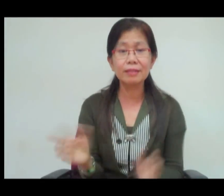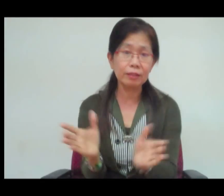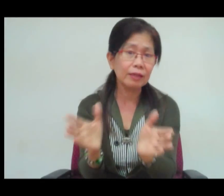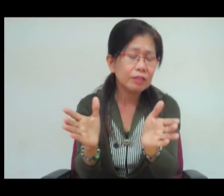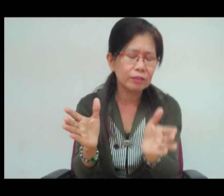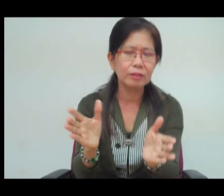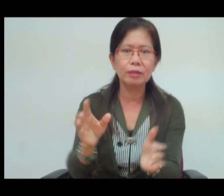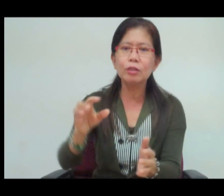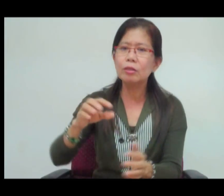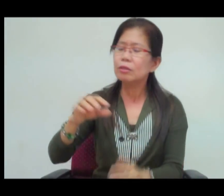encouraged to